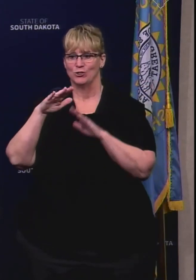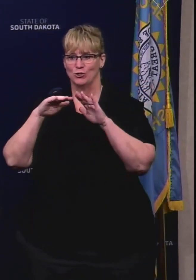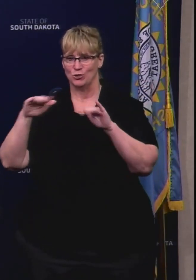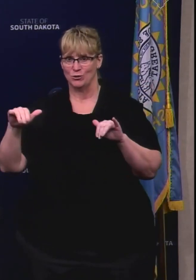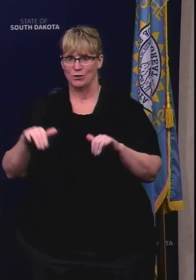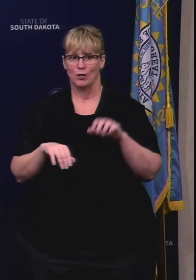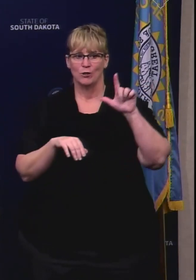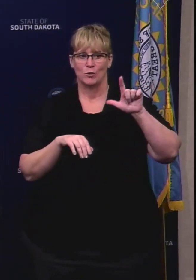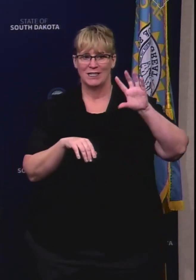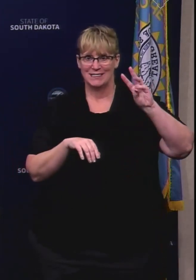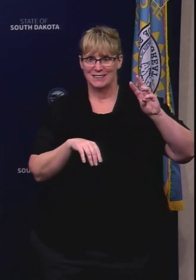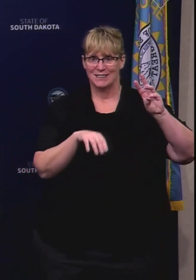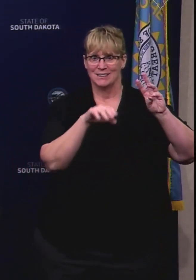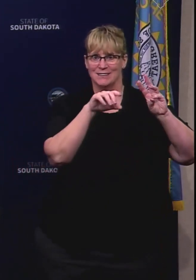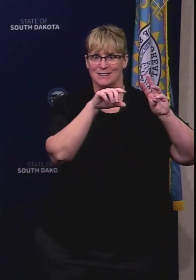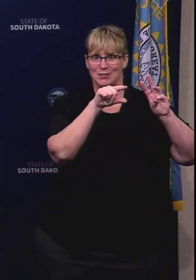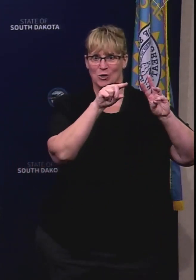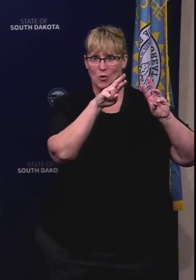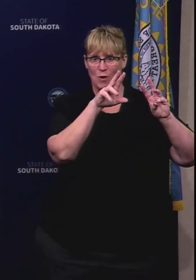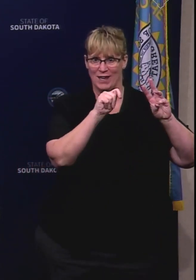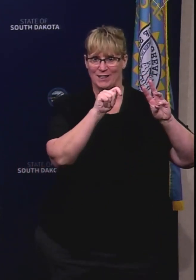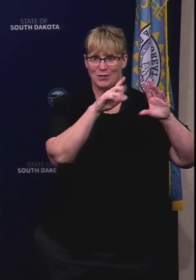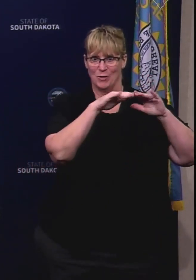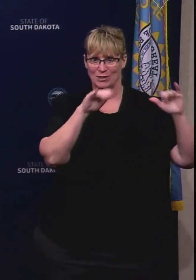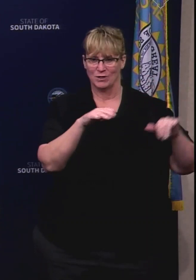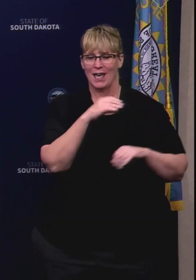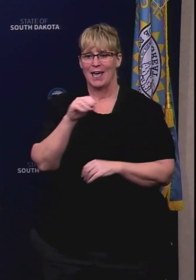26 great-grandchildren, and 16